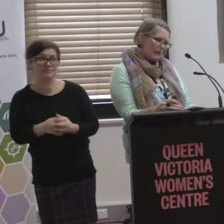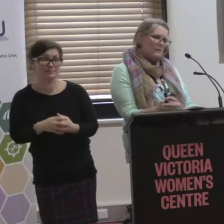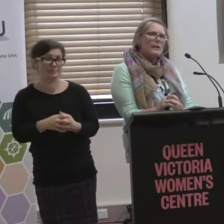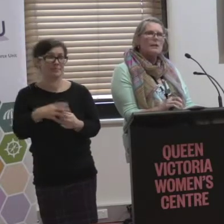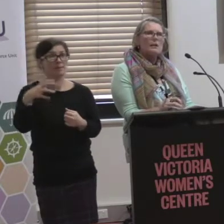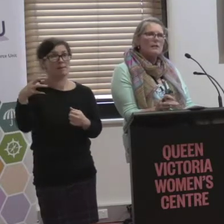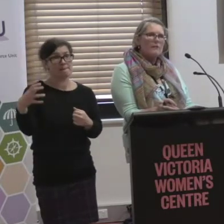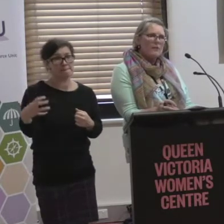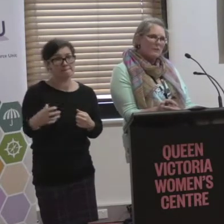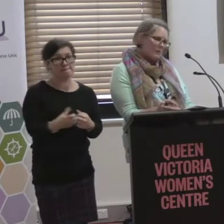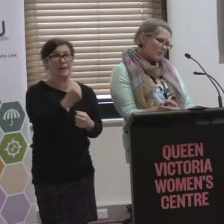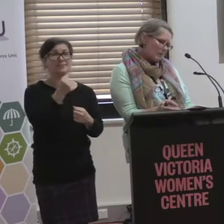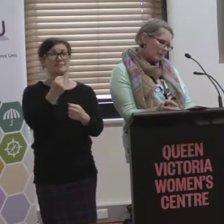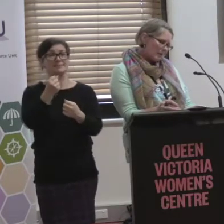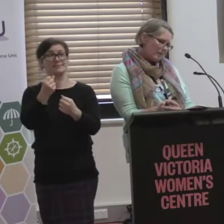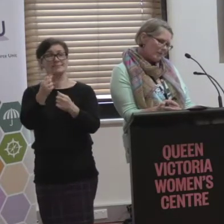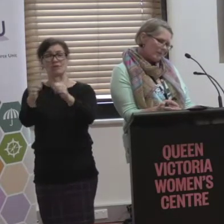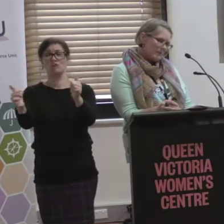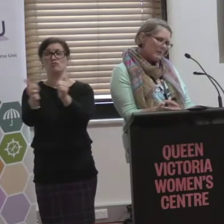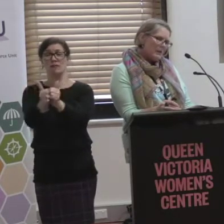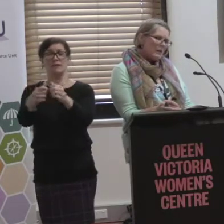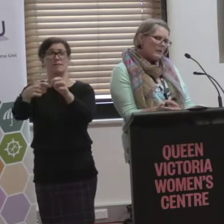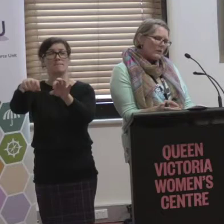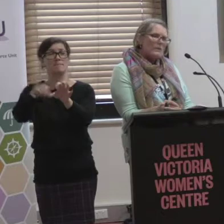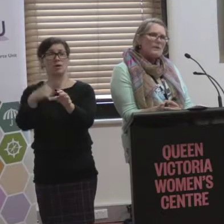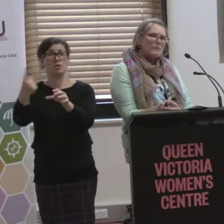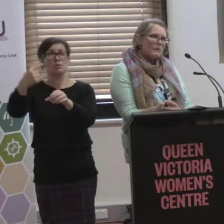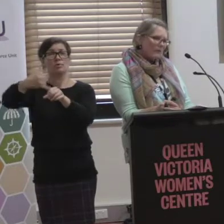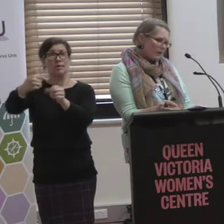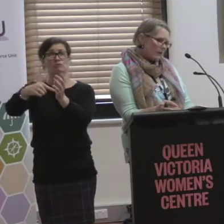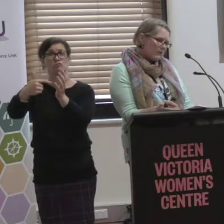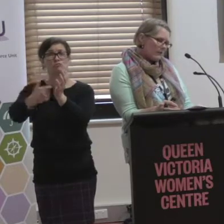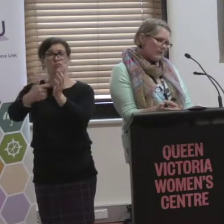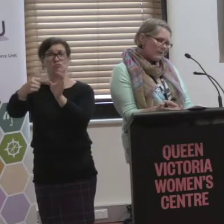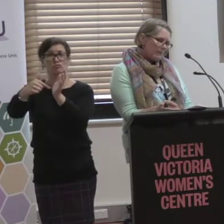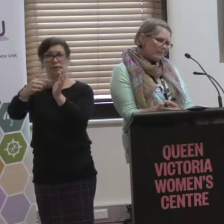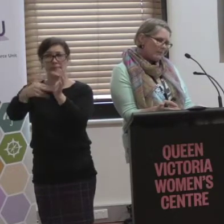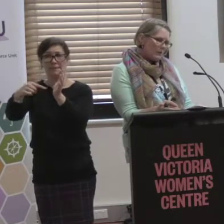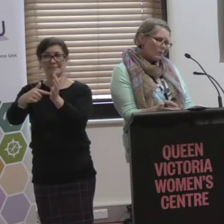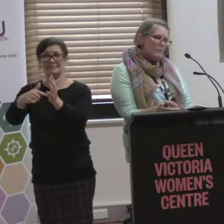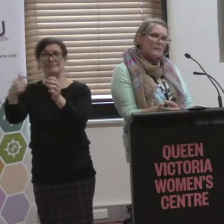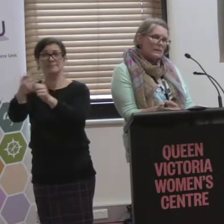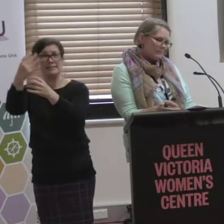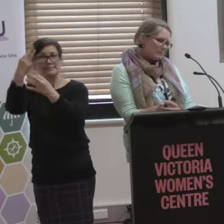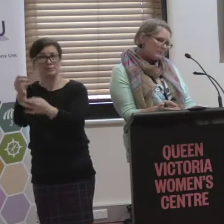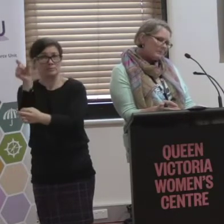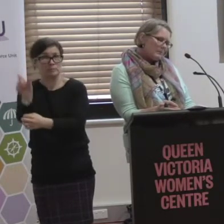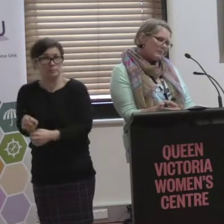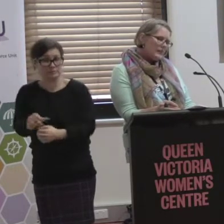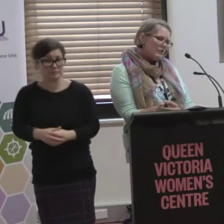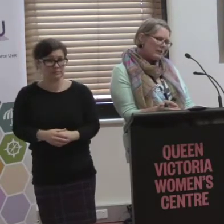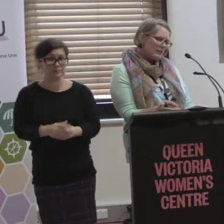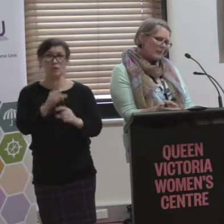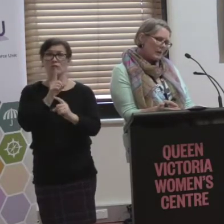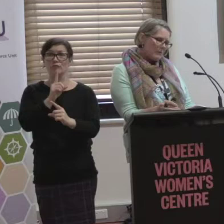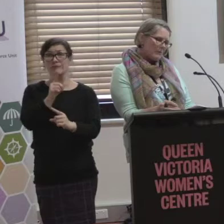decision maker, and I'll clarify that role a little bit further on. So an example of a values directive could be,